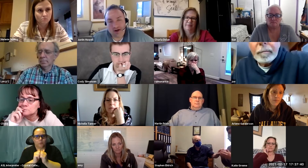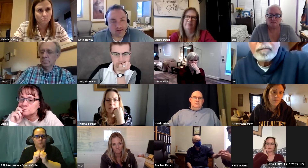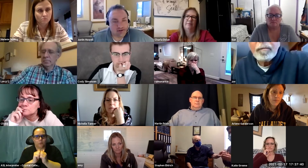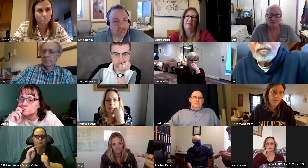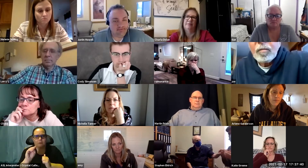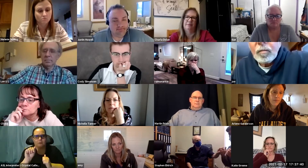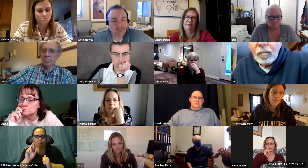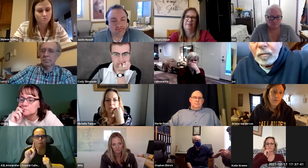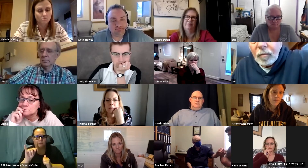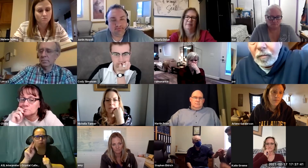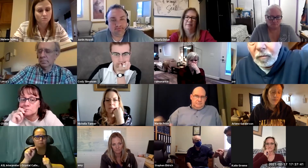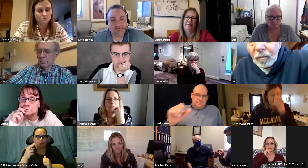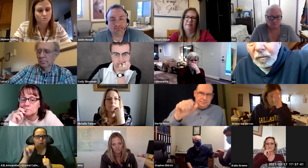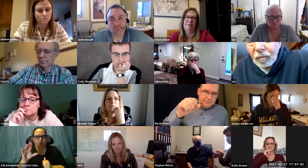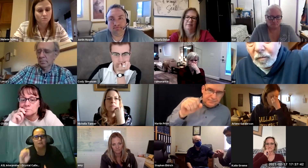Martin Price.